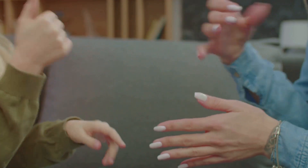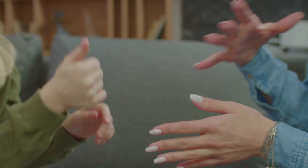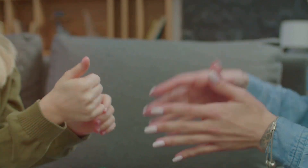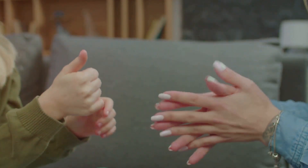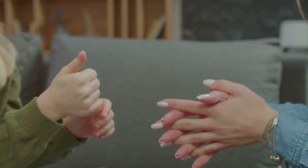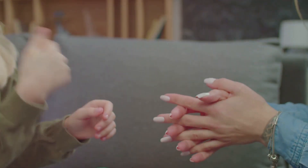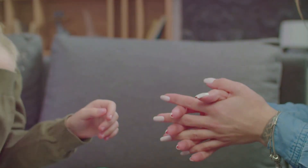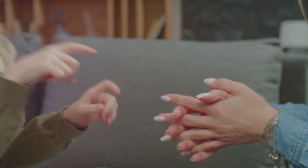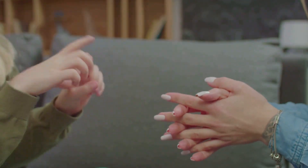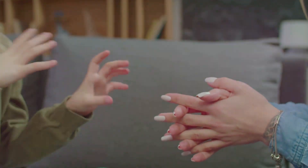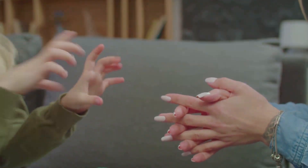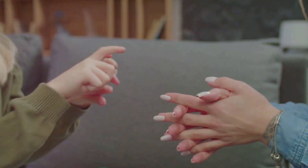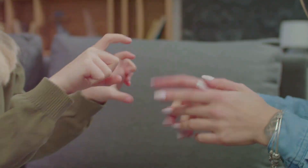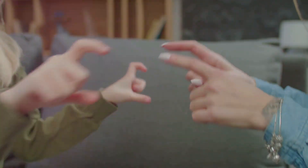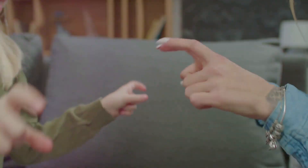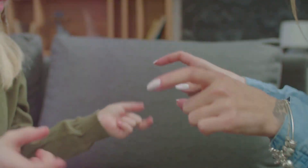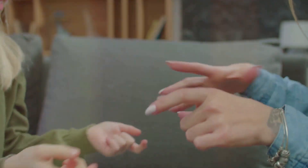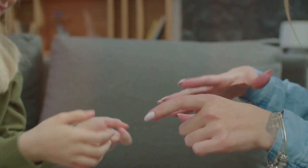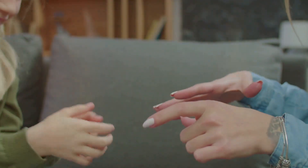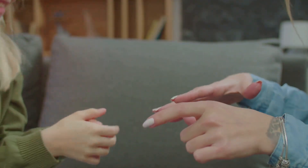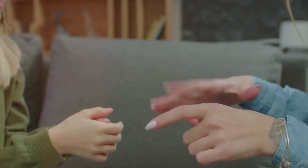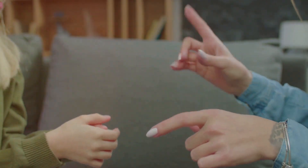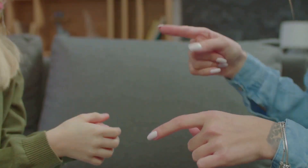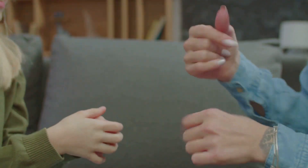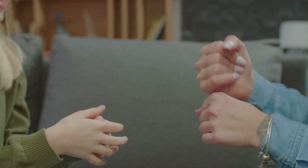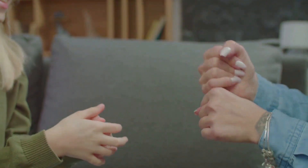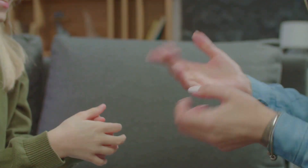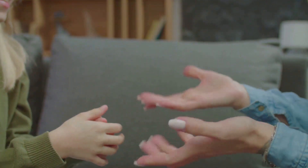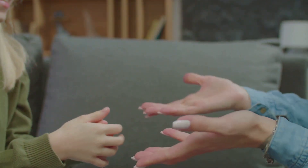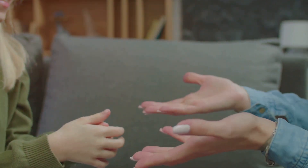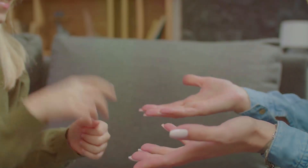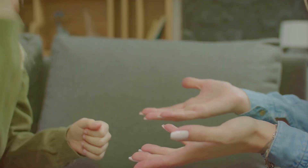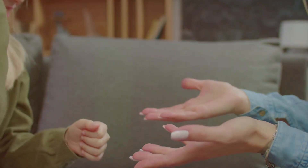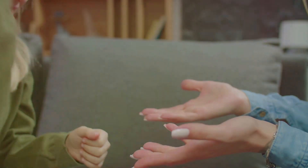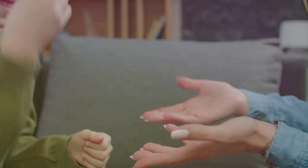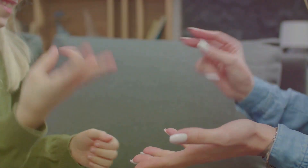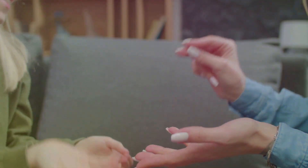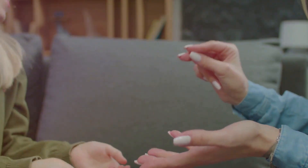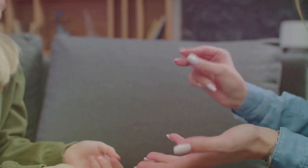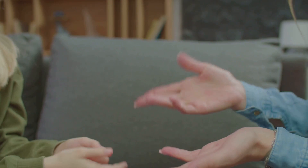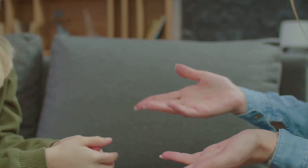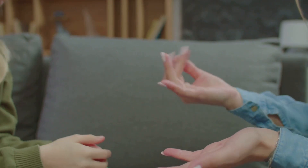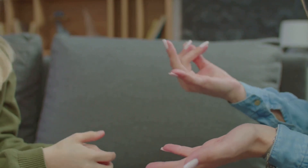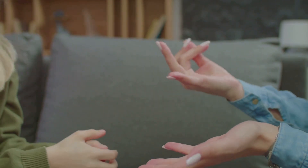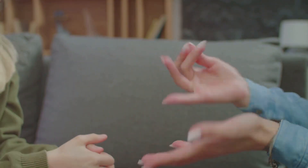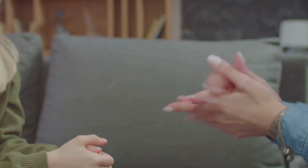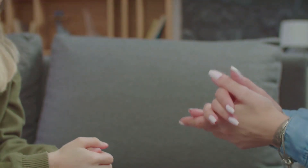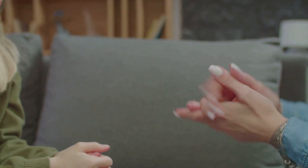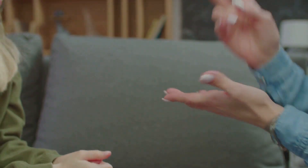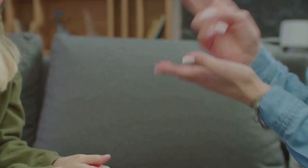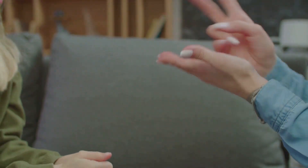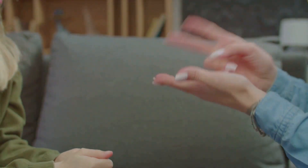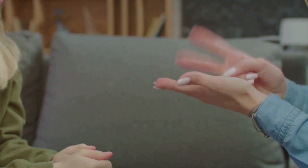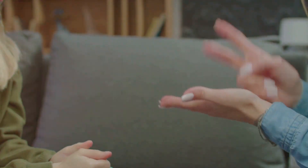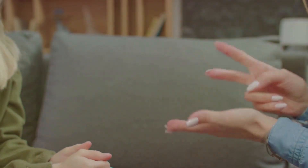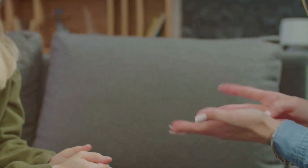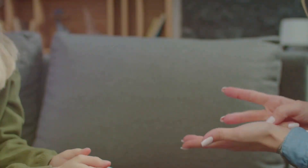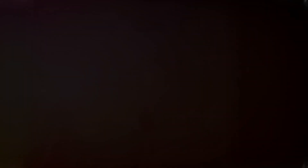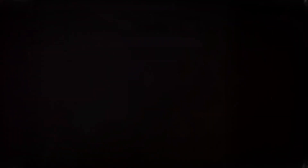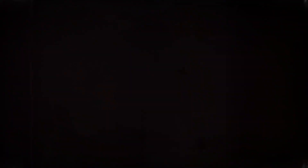loss, while the other is a unique way of experiencing life, not based on sounds, but on visual communication. Intriguing, isn't it? Do you want